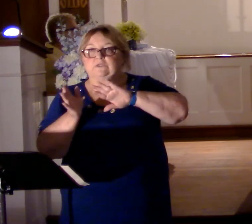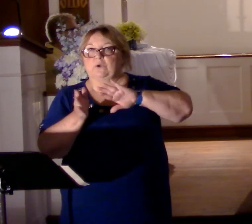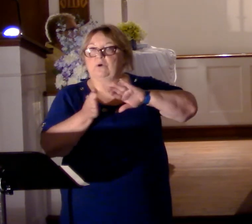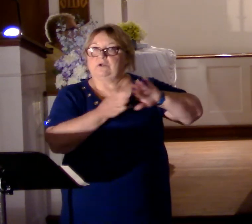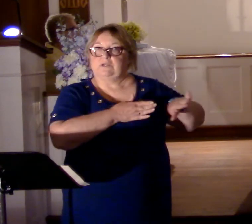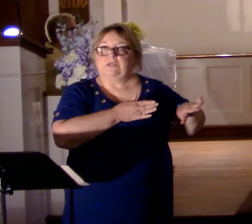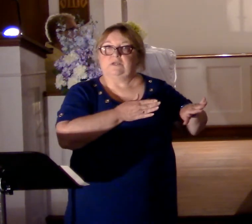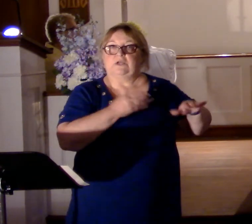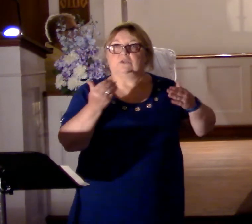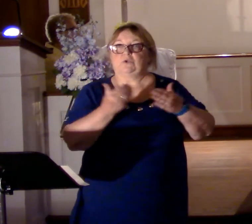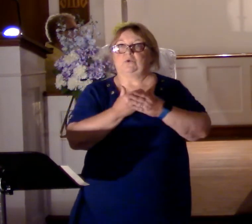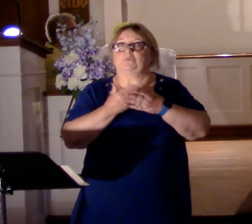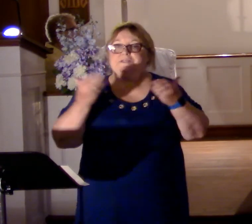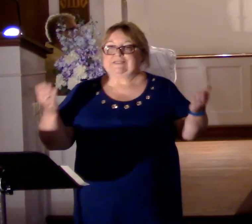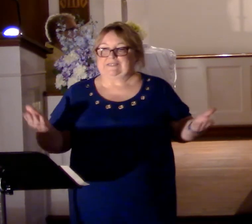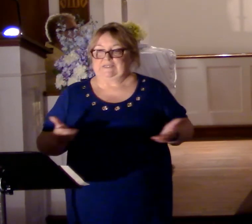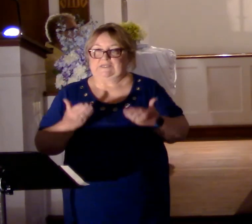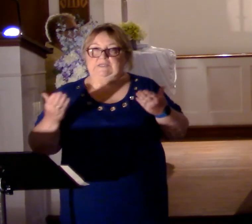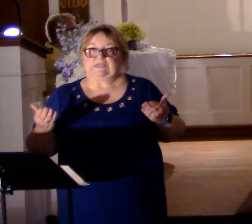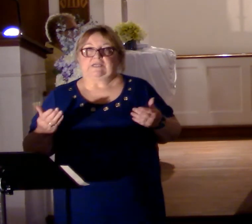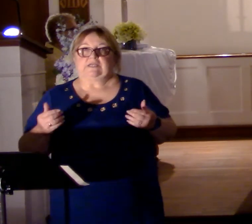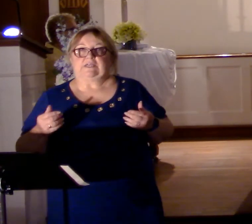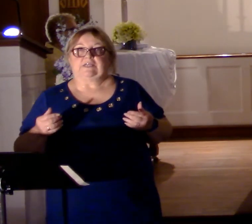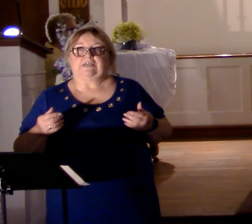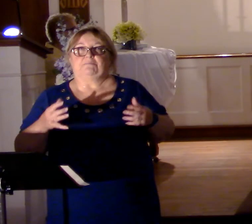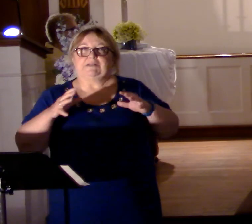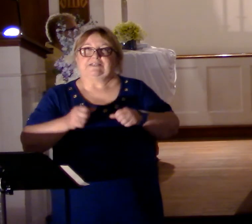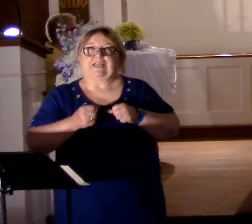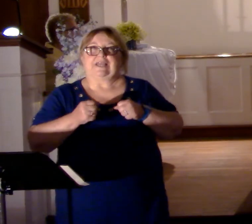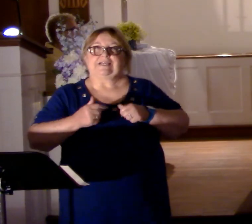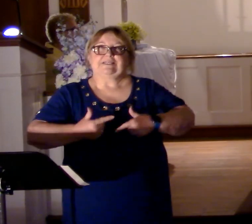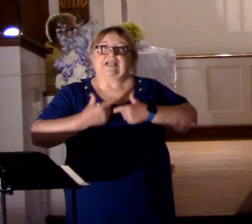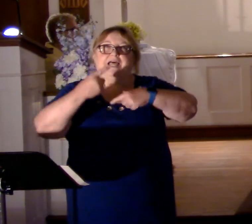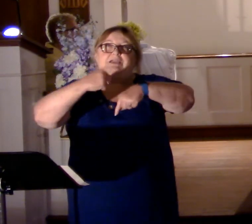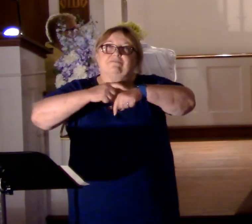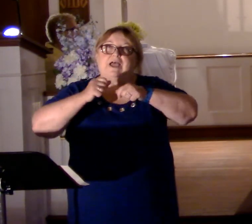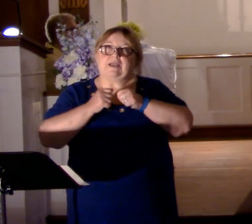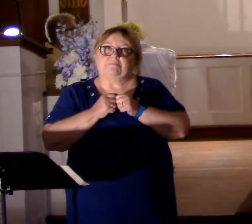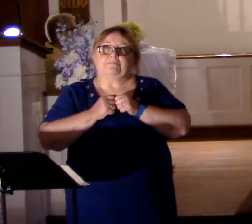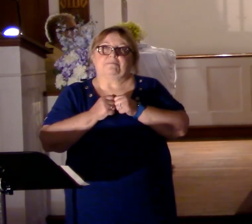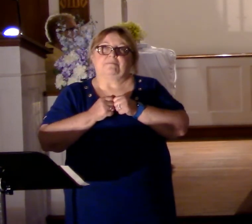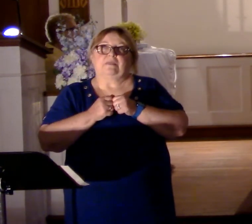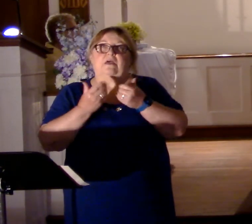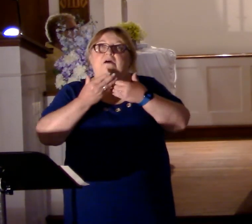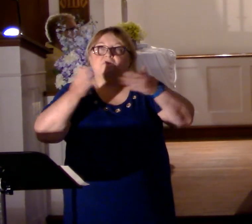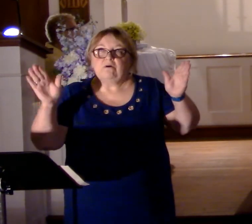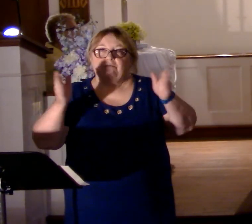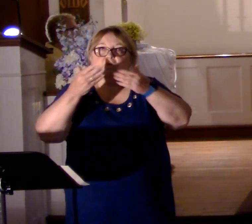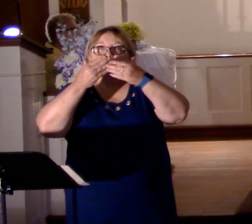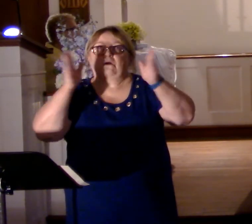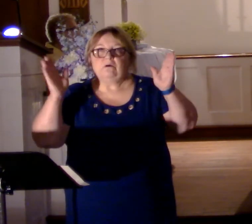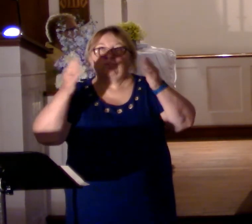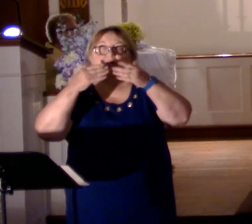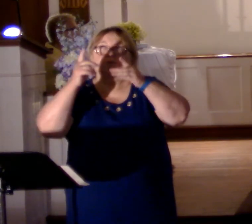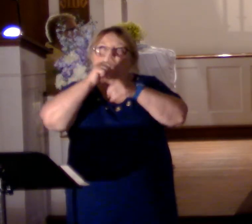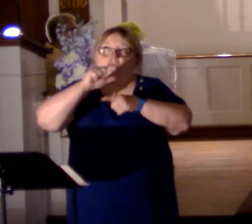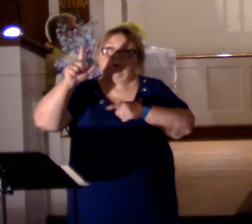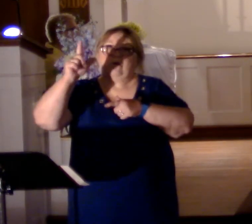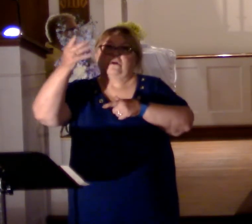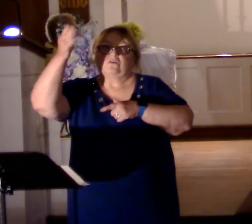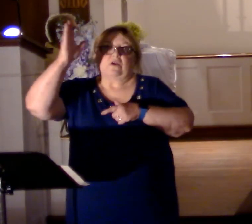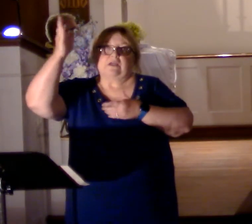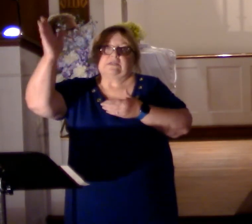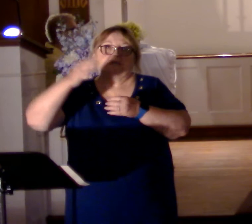gone, the new is here. But it takes a lifetime of openness to the Lord